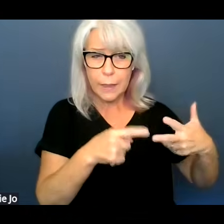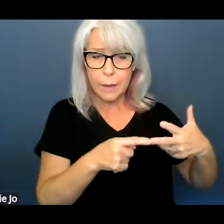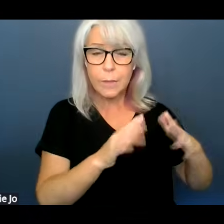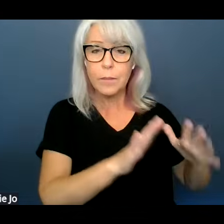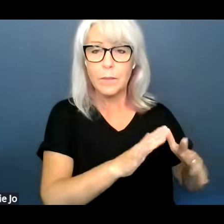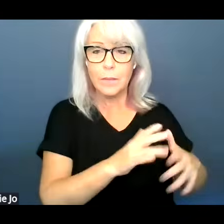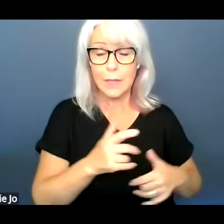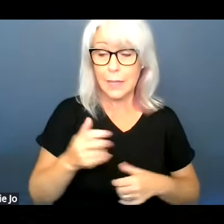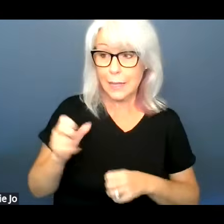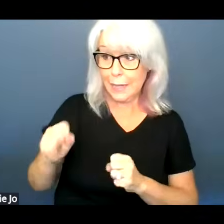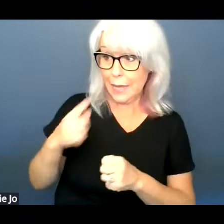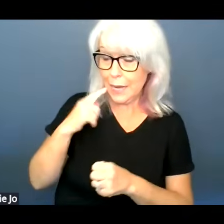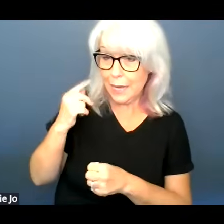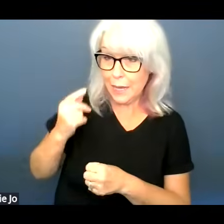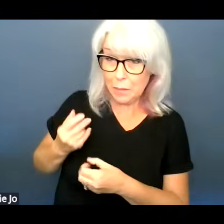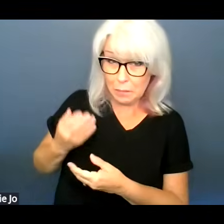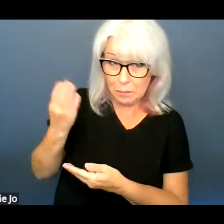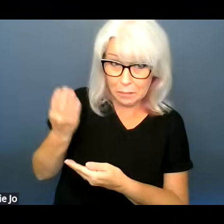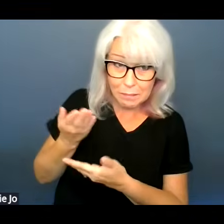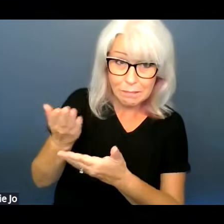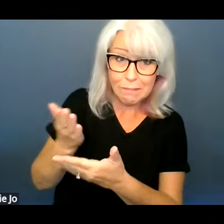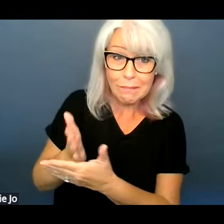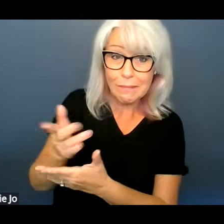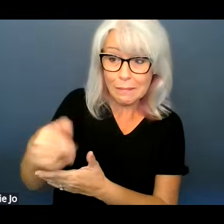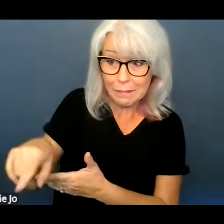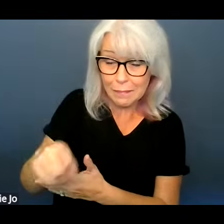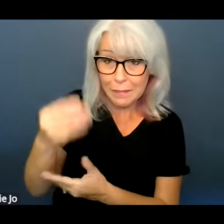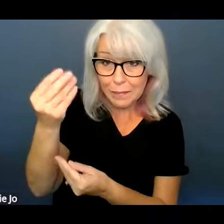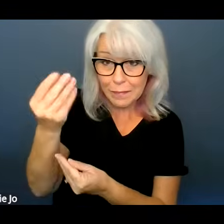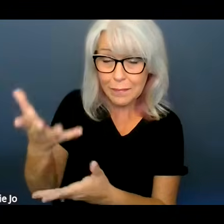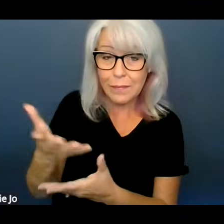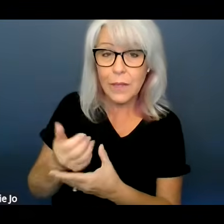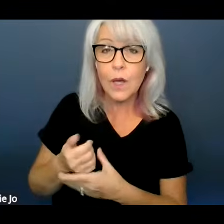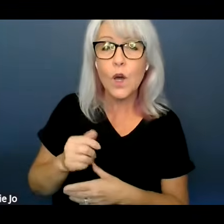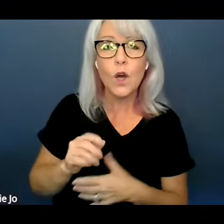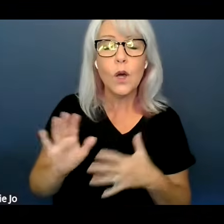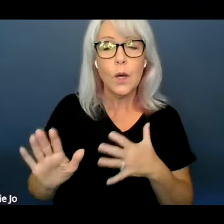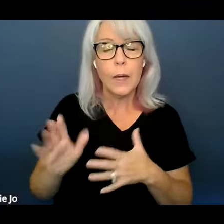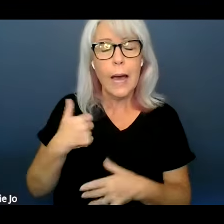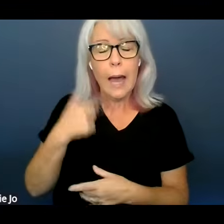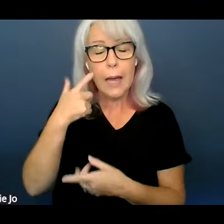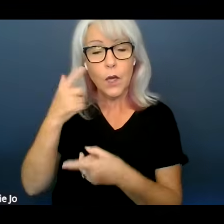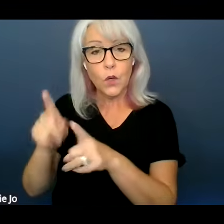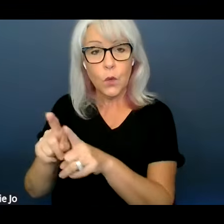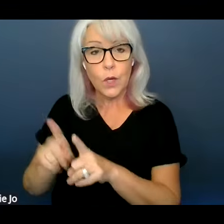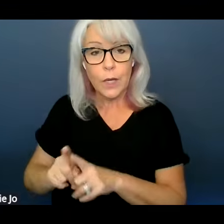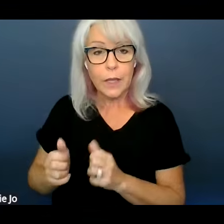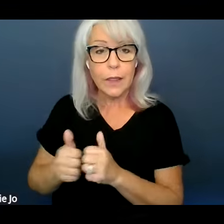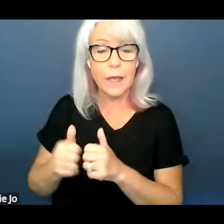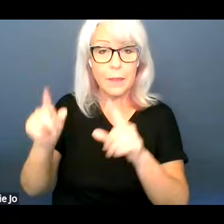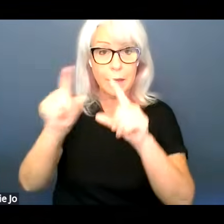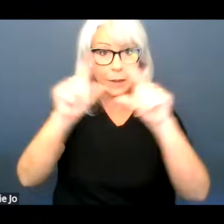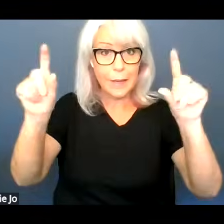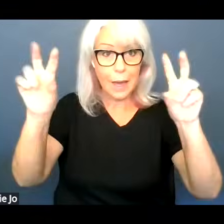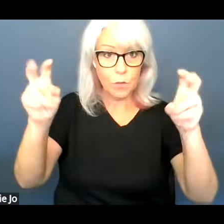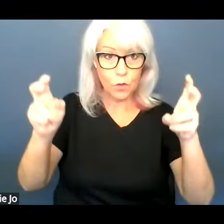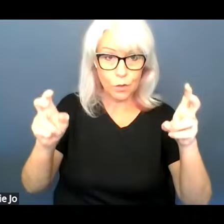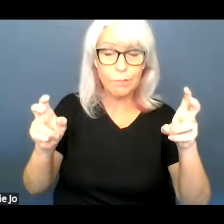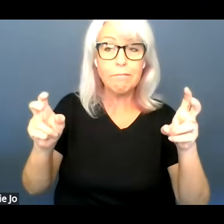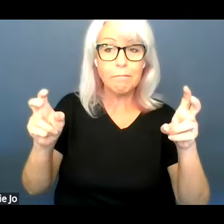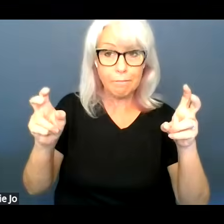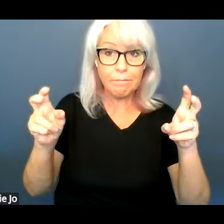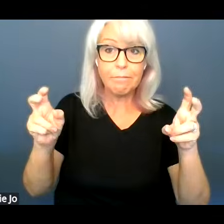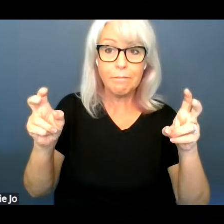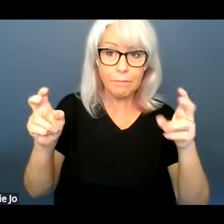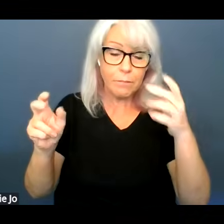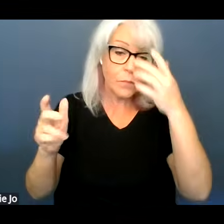I interject just a couple of Yeah. things? So first of all, so there is one of the distinctions. So first of all, I agree that the caption, I agree with the idea